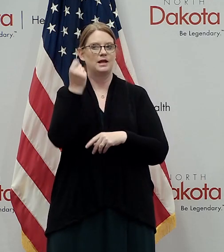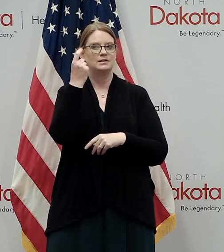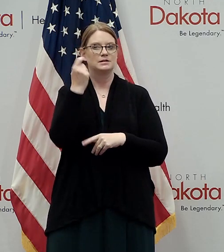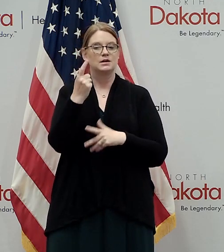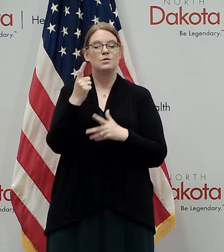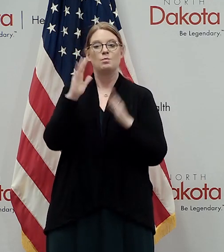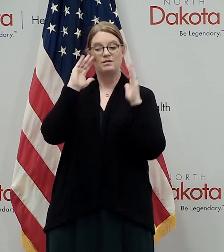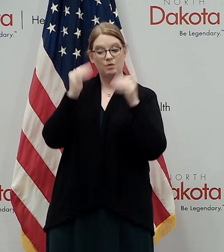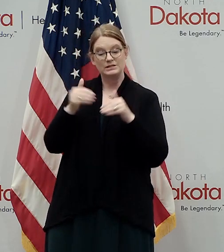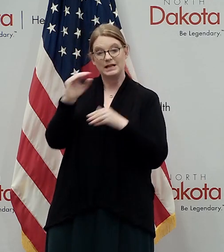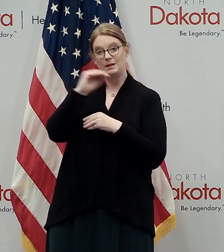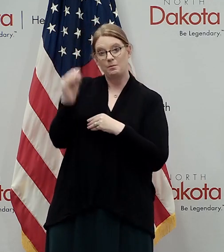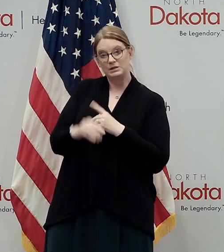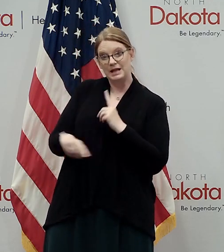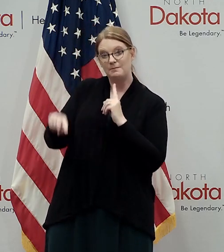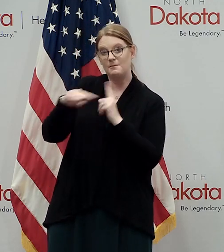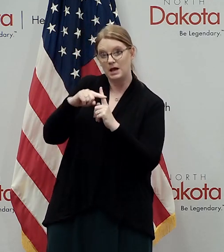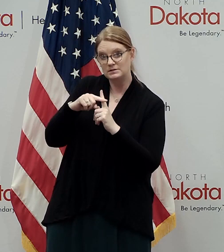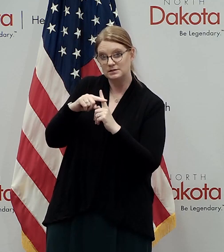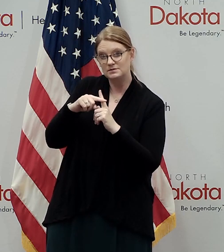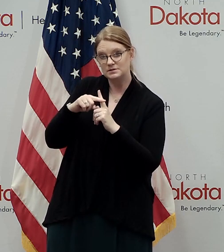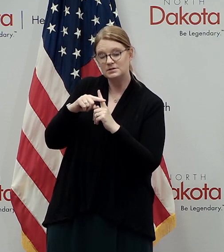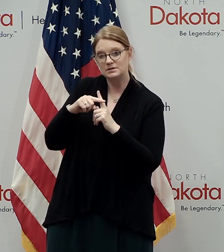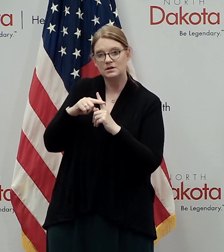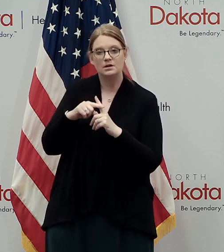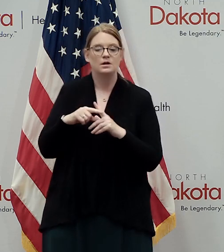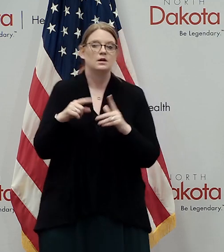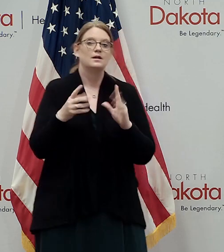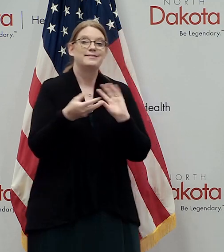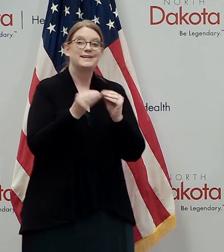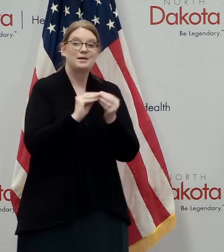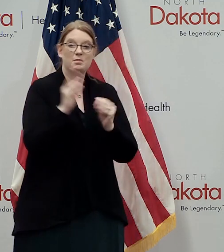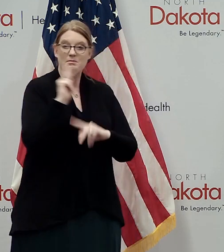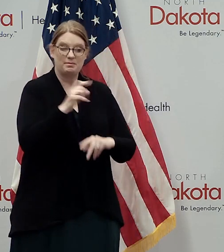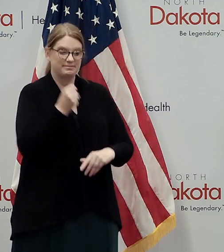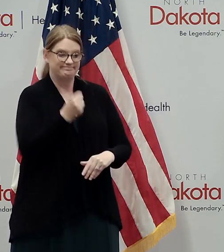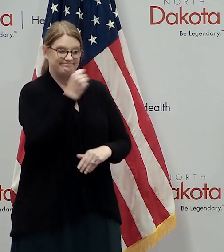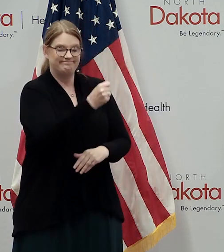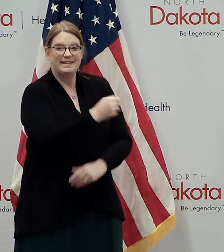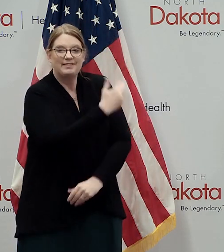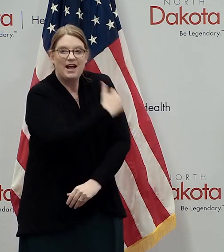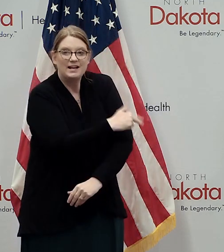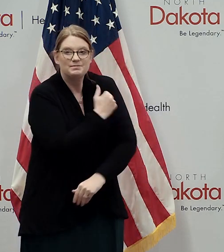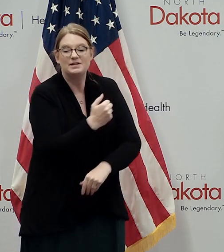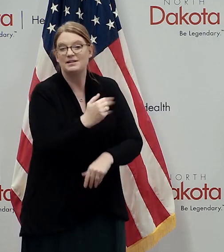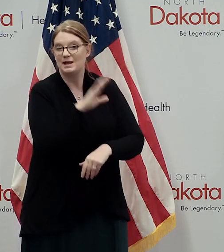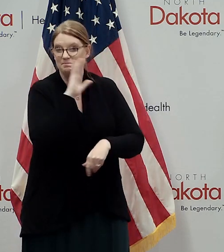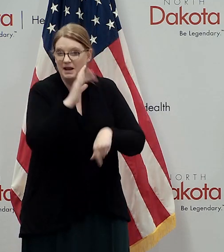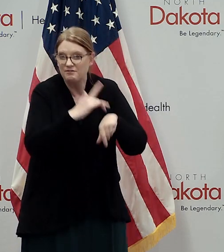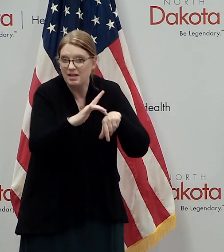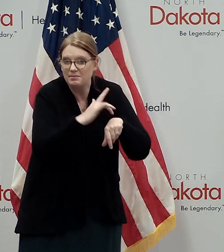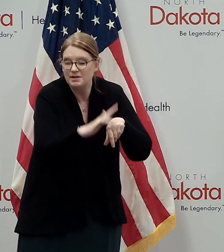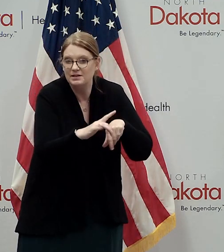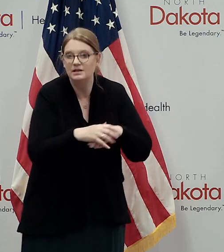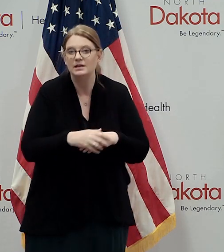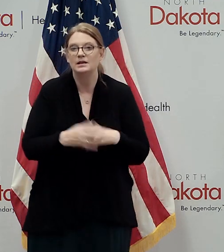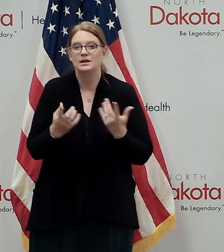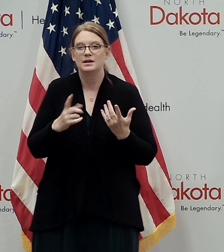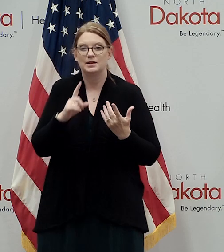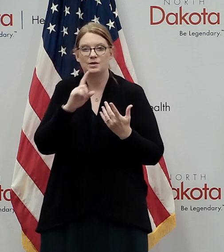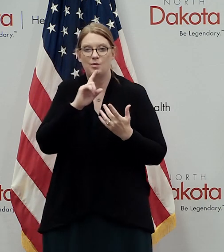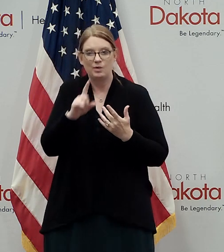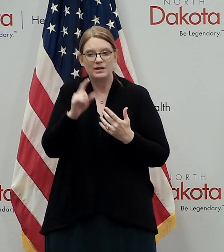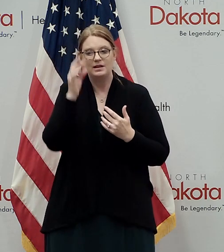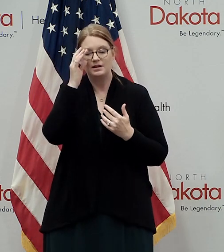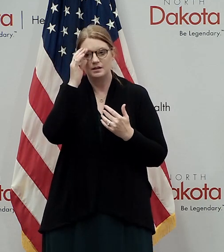percent positives. We got to focus on hospitalization capacity. We got to focus on the basics that we've been